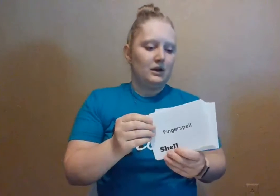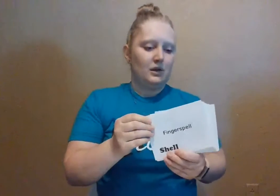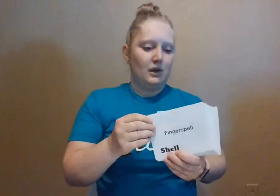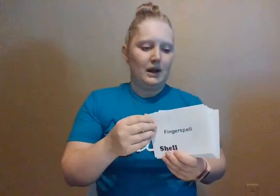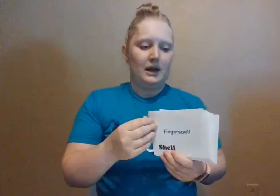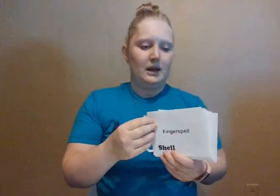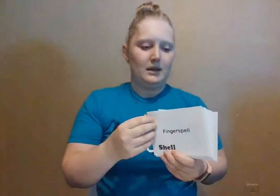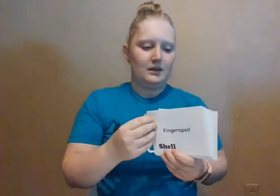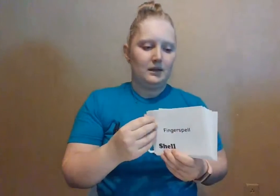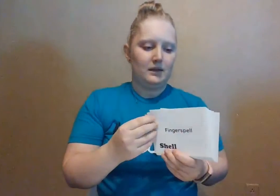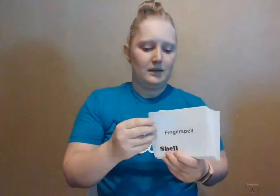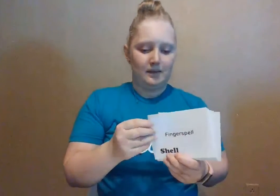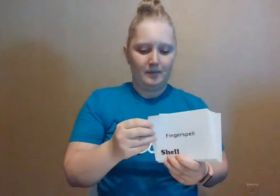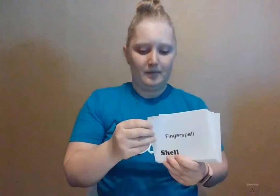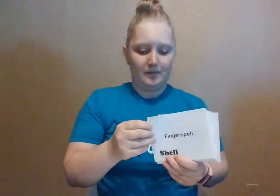your hands.